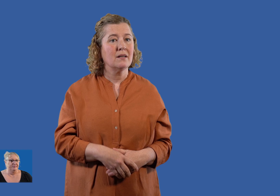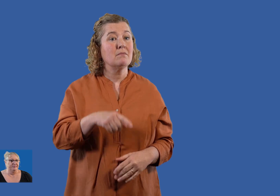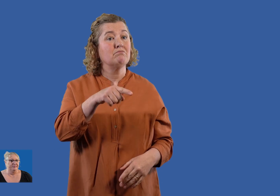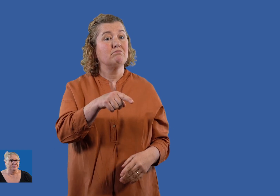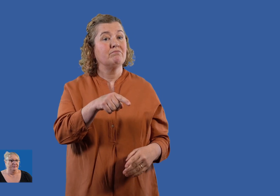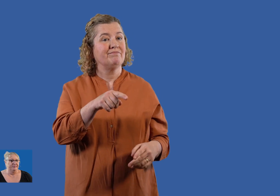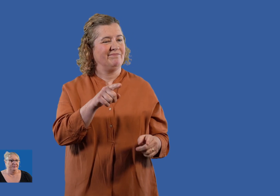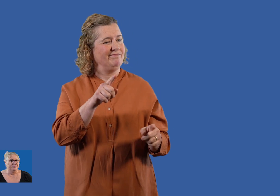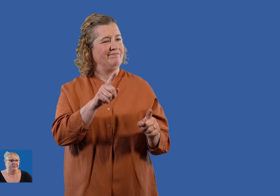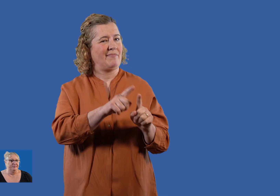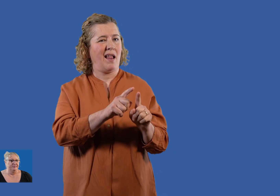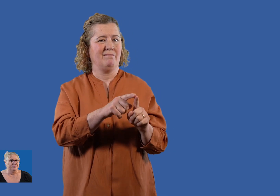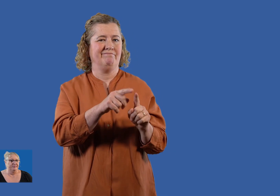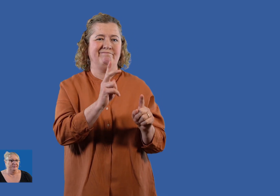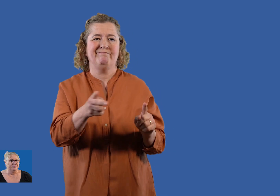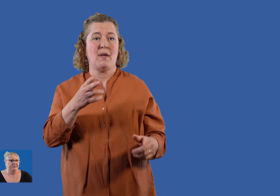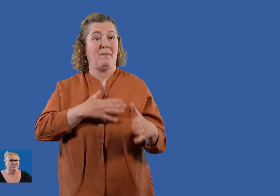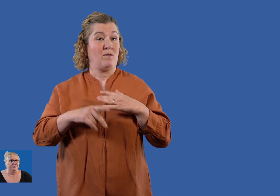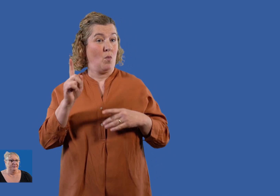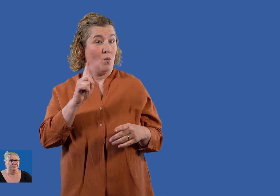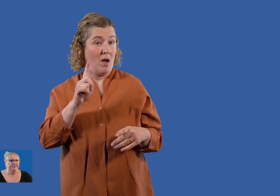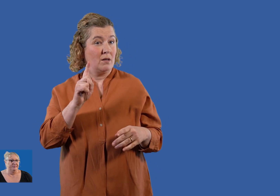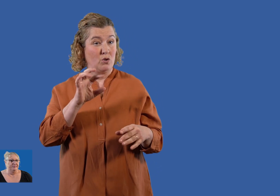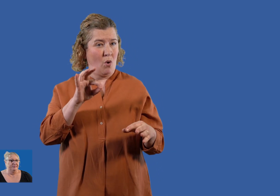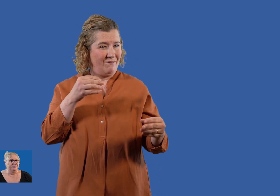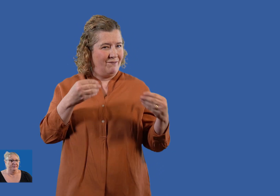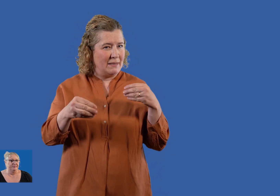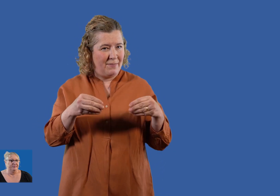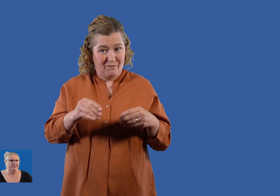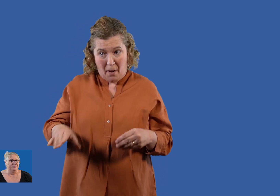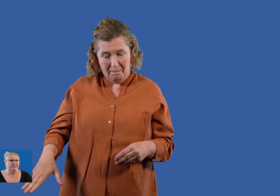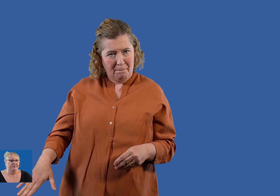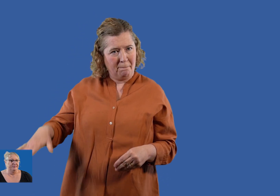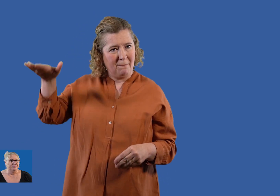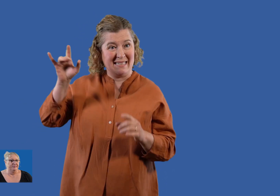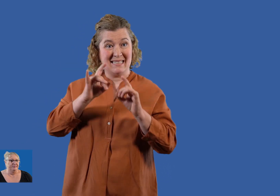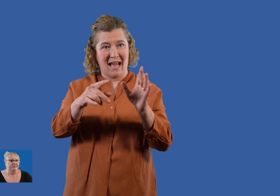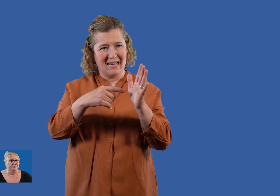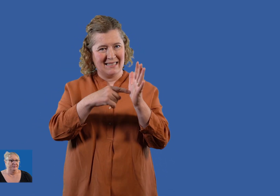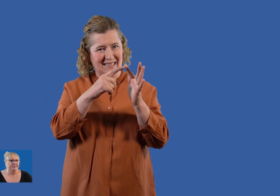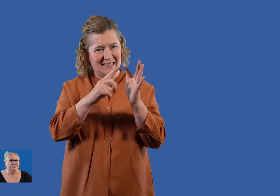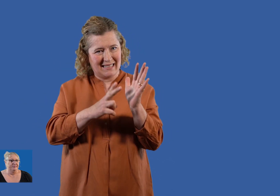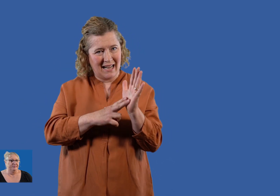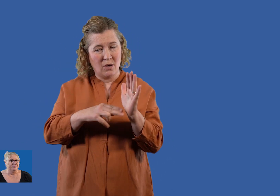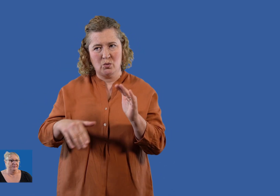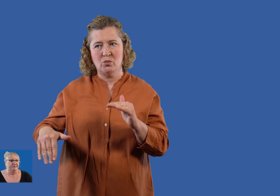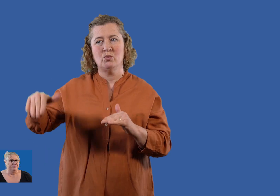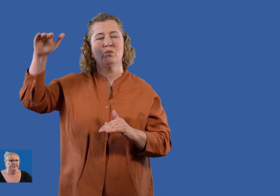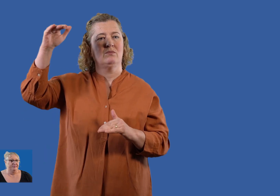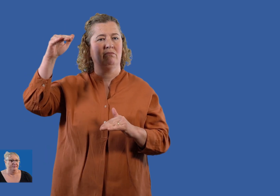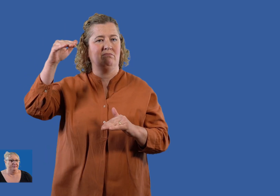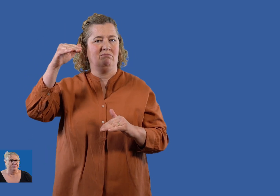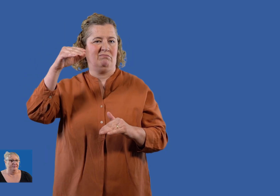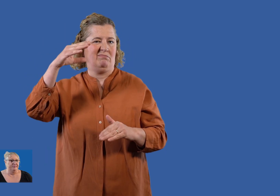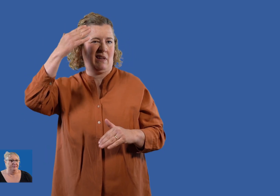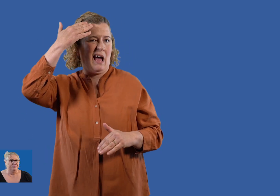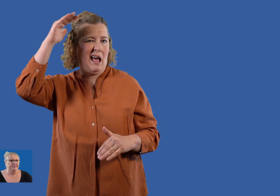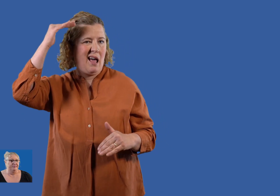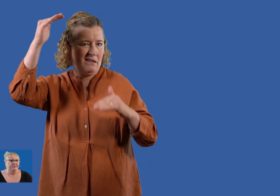It's common for their behaviour that it's often inflexible. Growing up, starts as a teenager into early adulthood